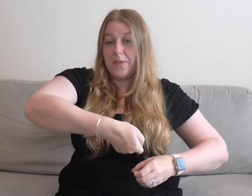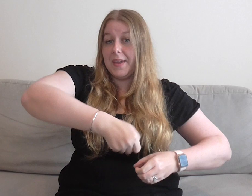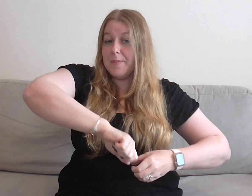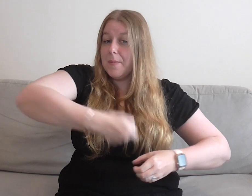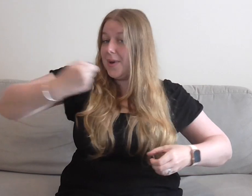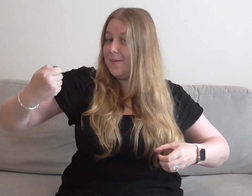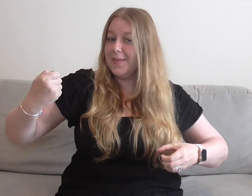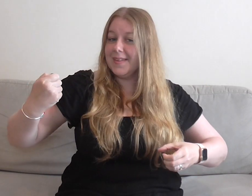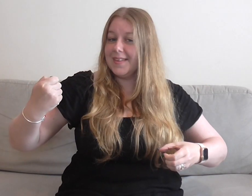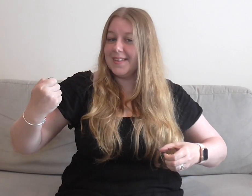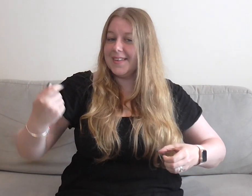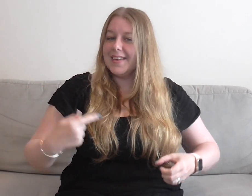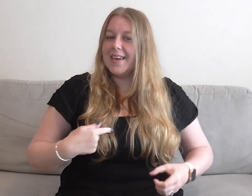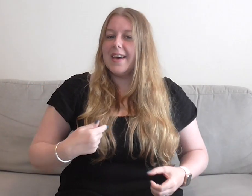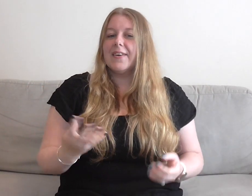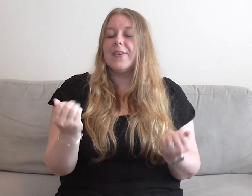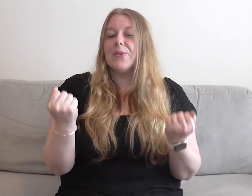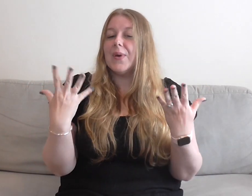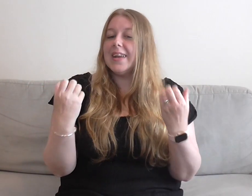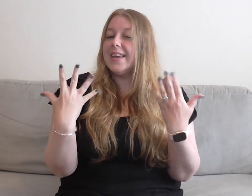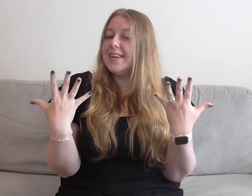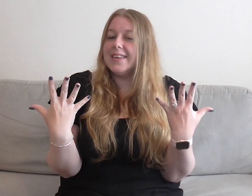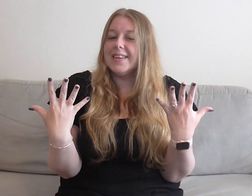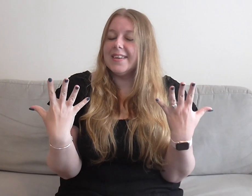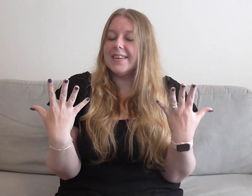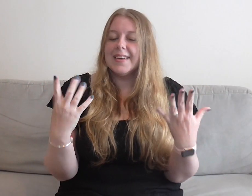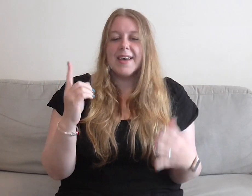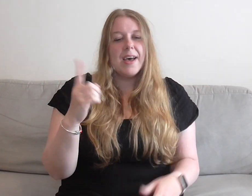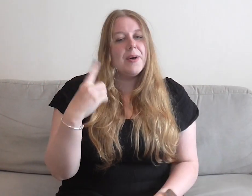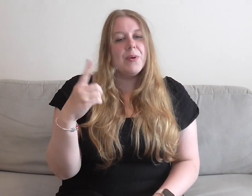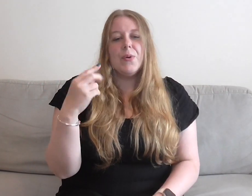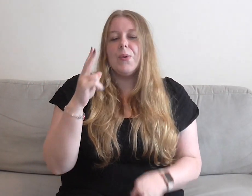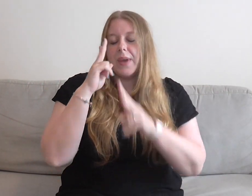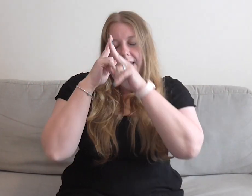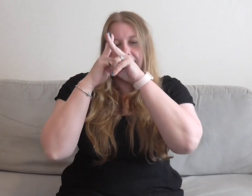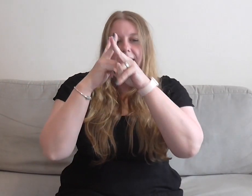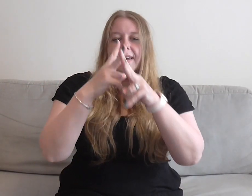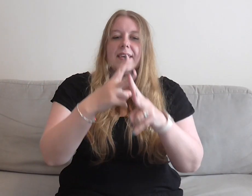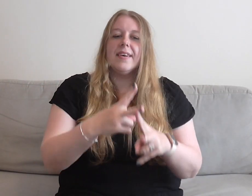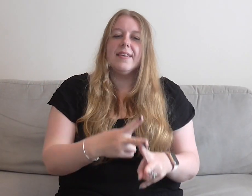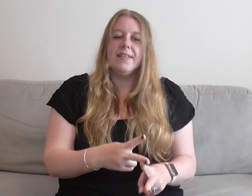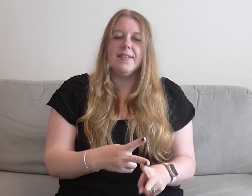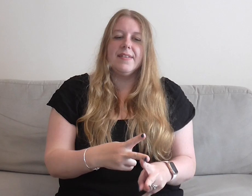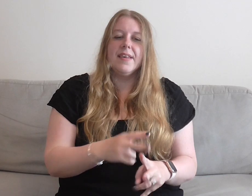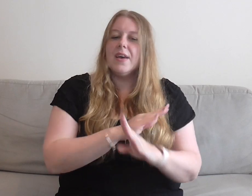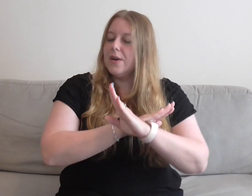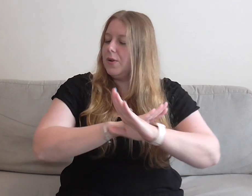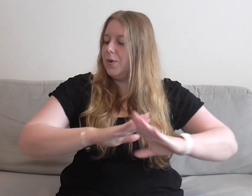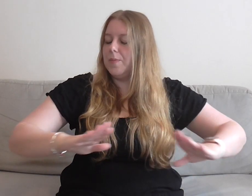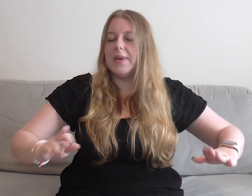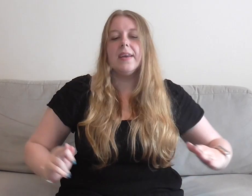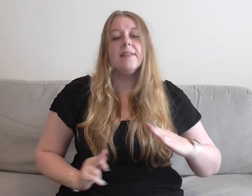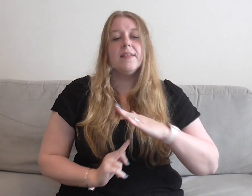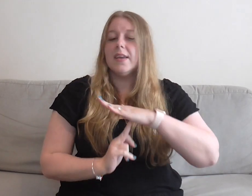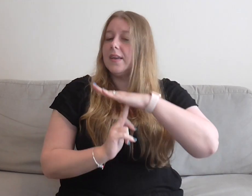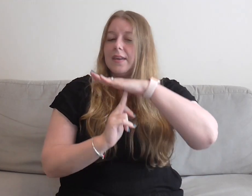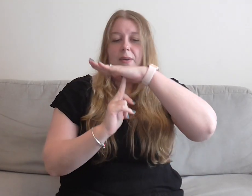thingamabobs? I've got twenty But who cares, no big deal